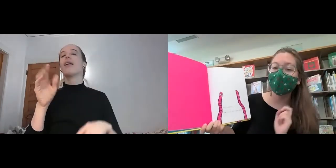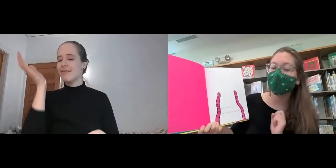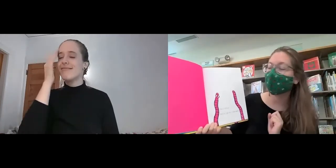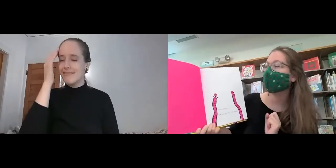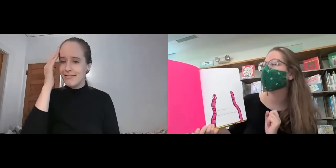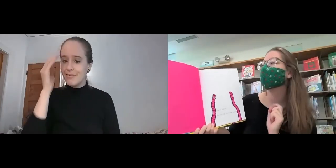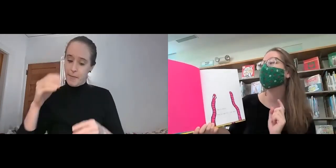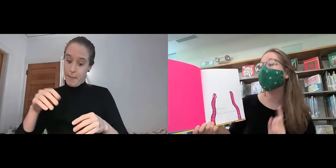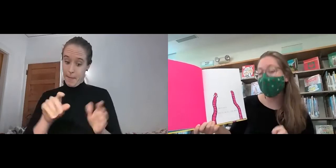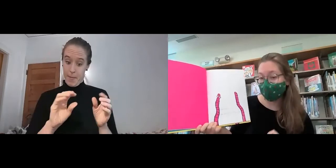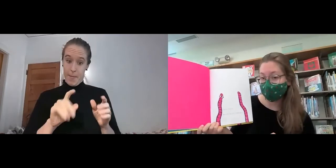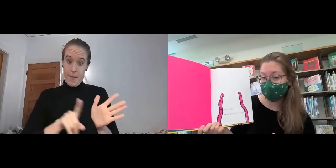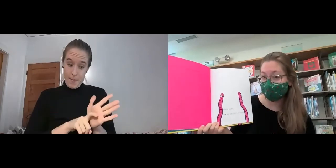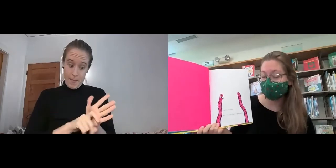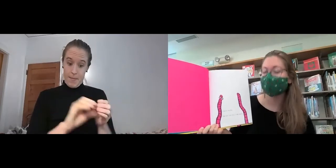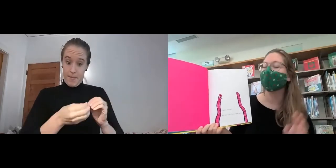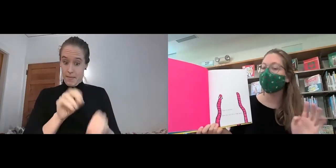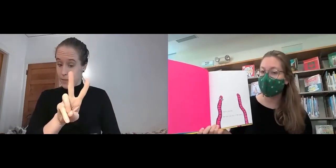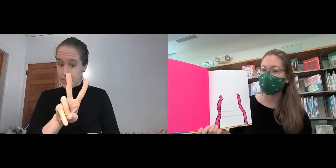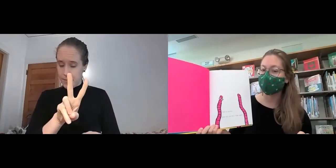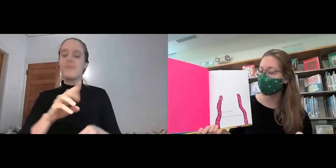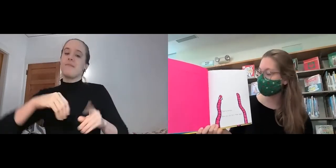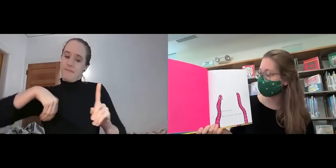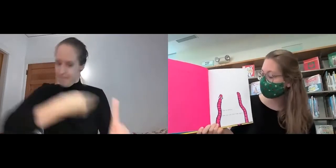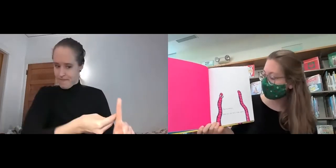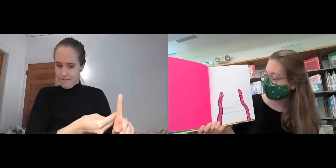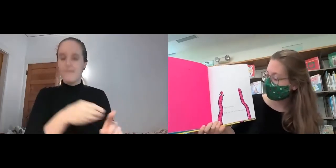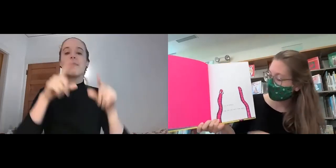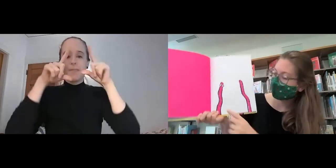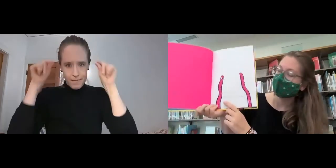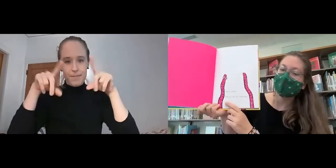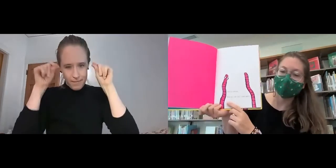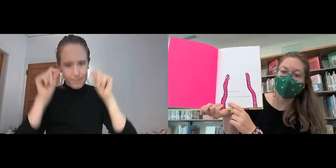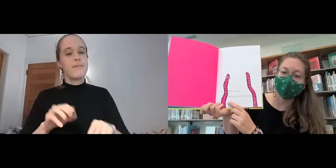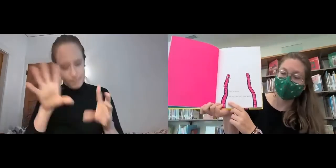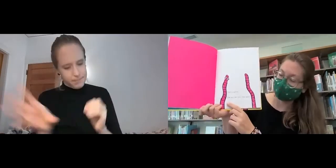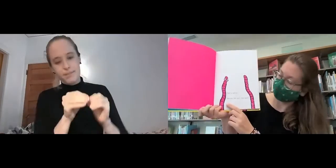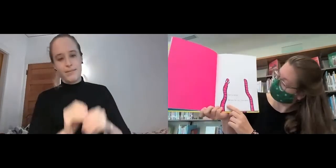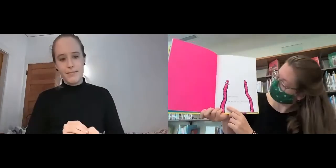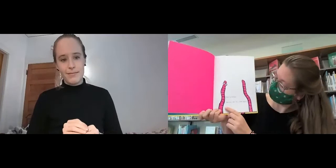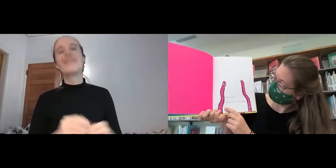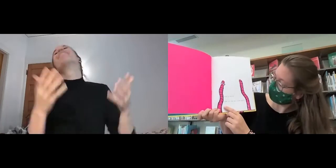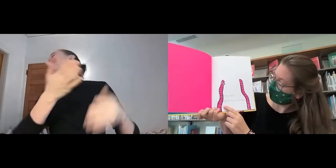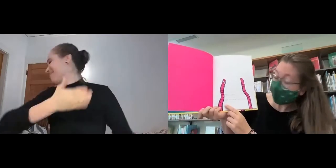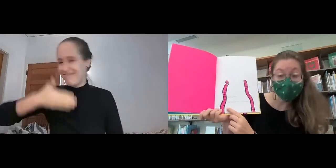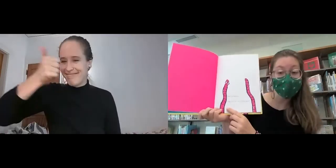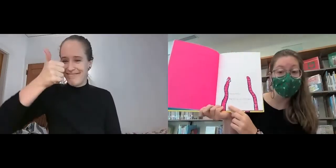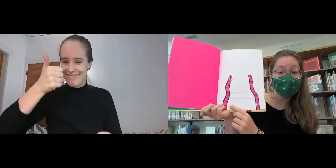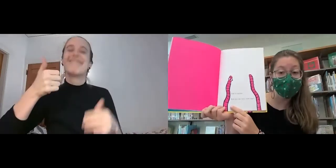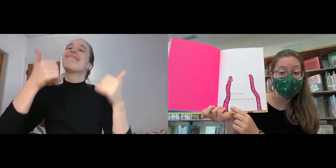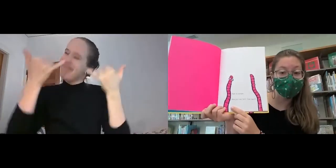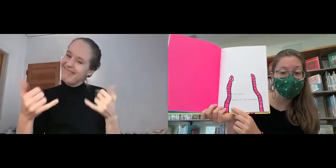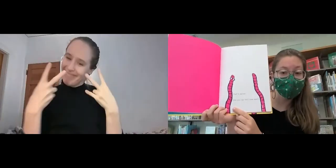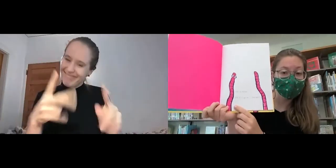I'll give the second worm glasses. That's better. Now you can tell